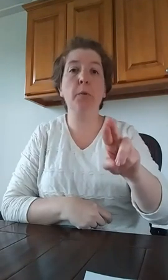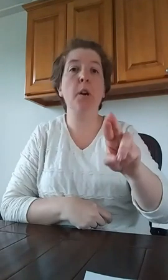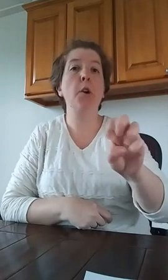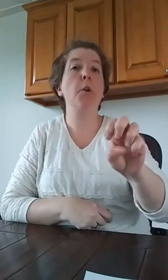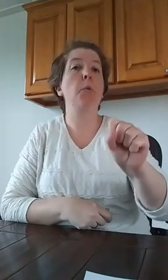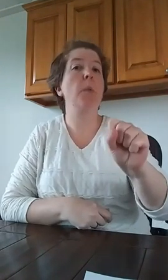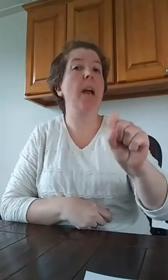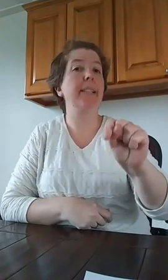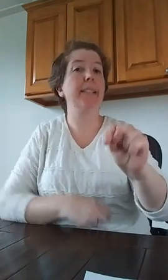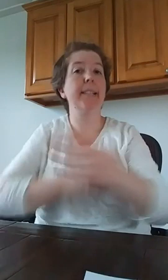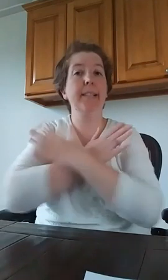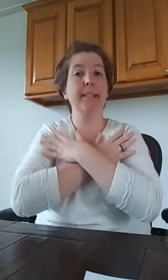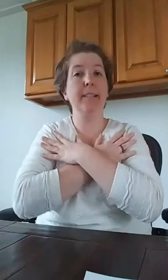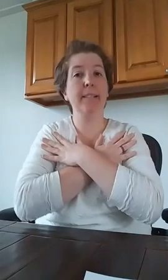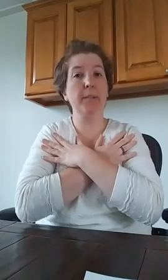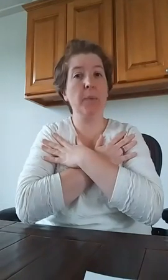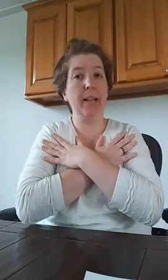rest rest